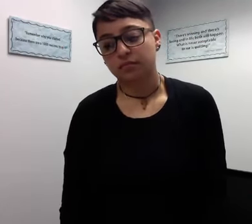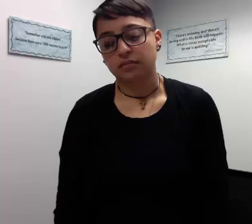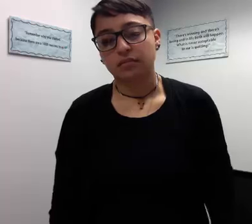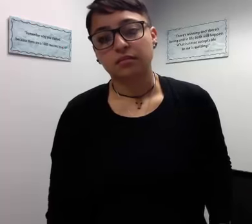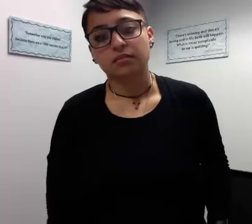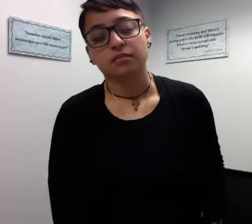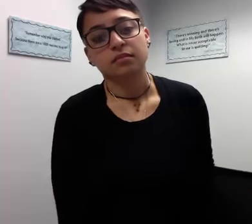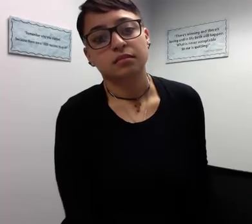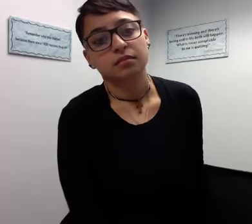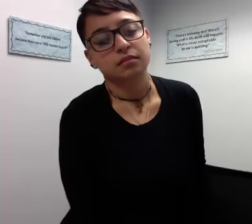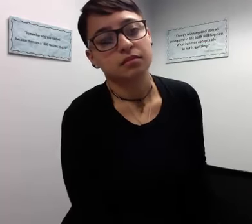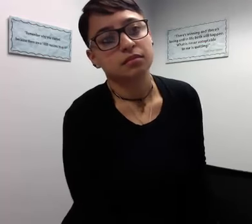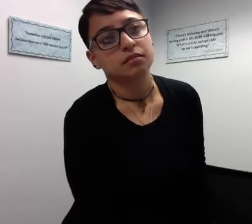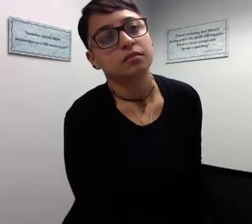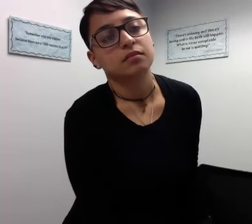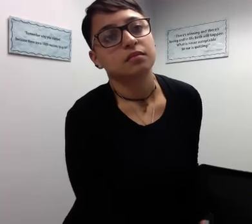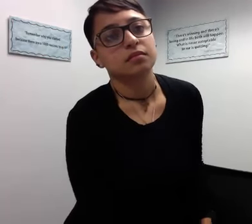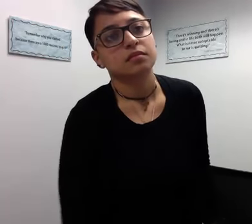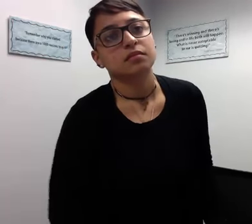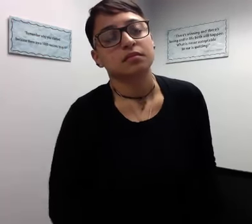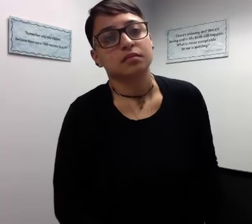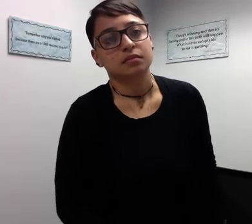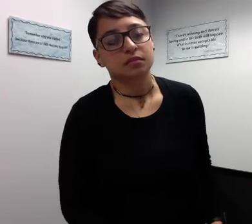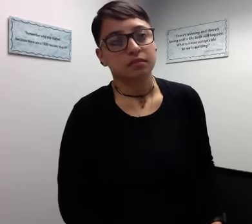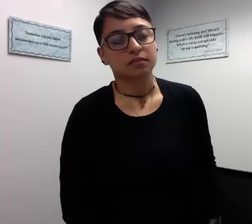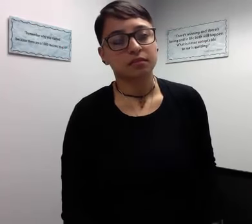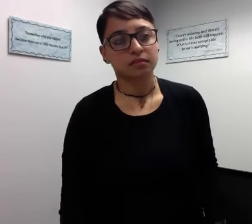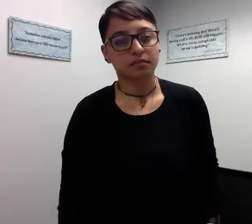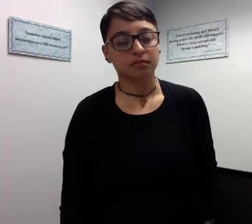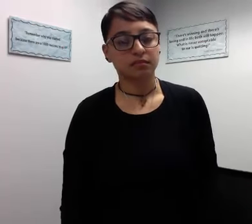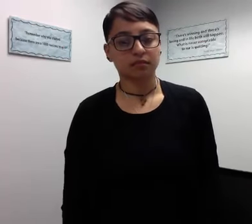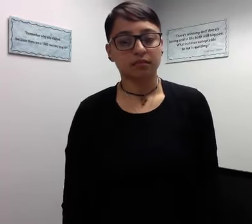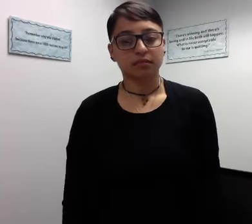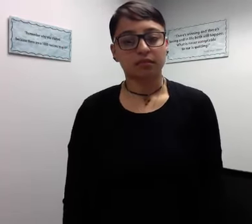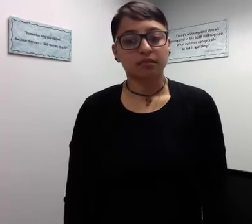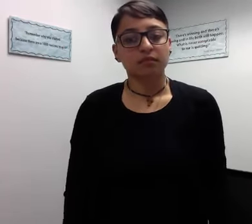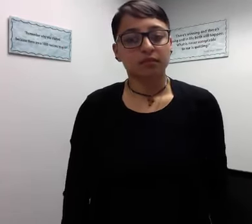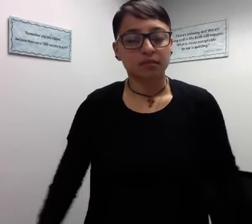McDivitt. He works for the NAD. He is the chair for the Emergency Expert